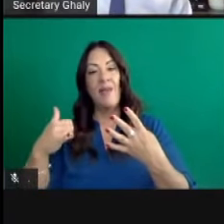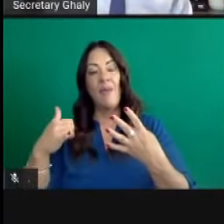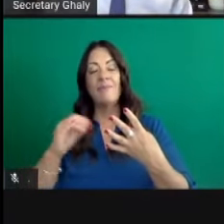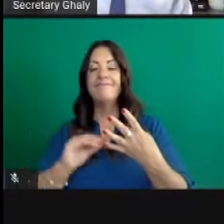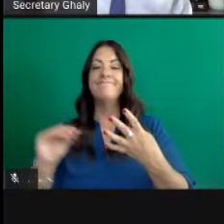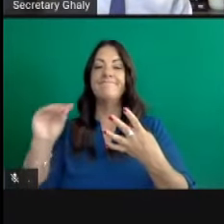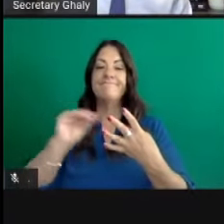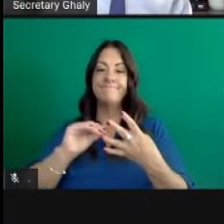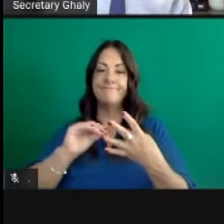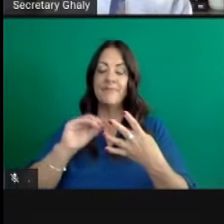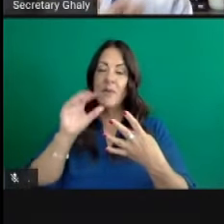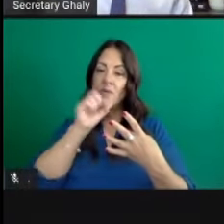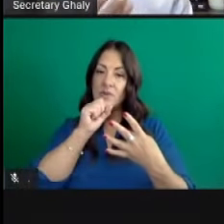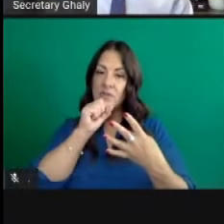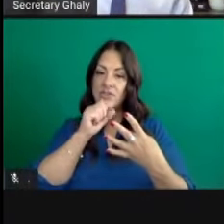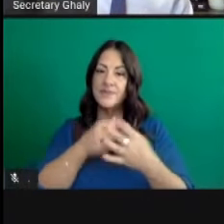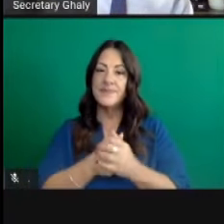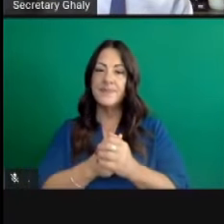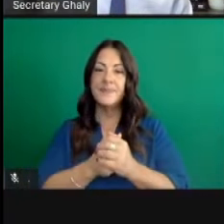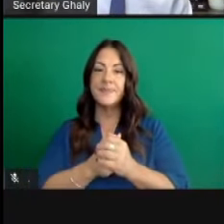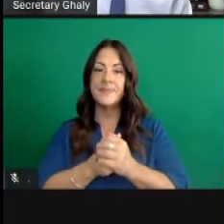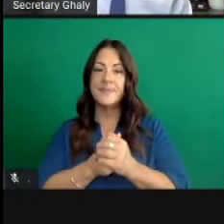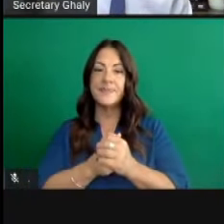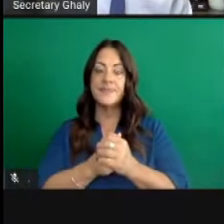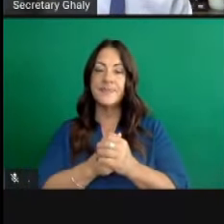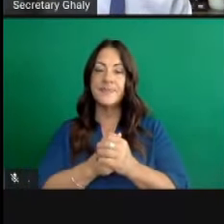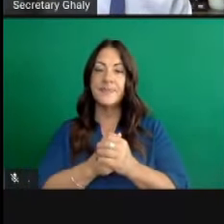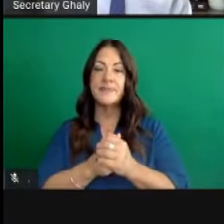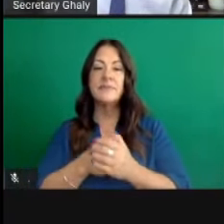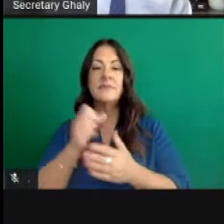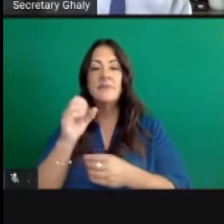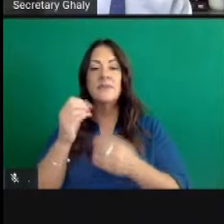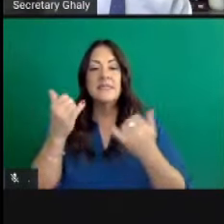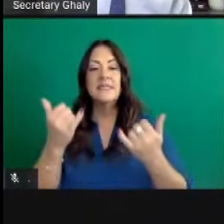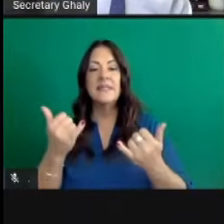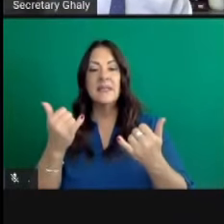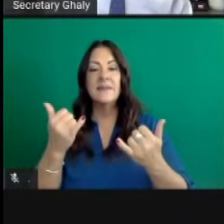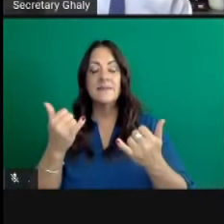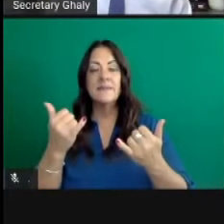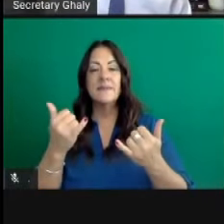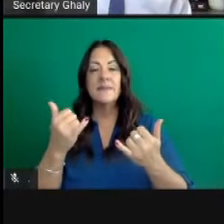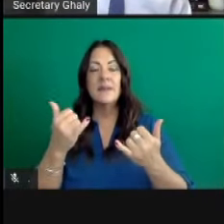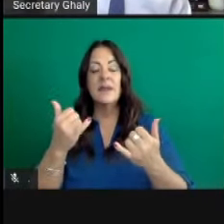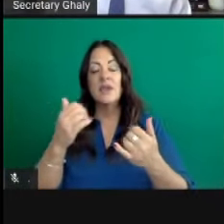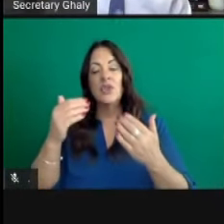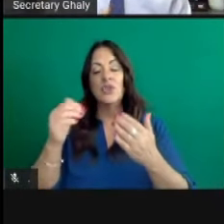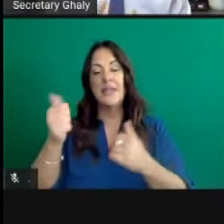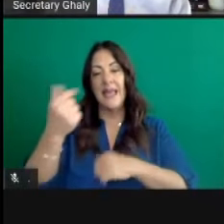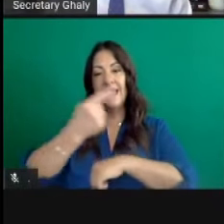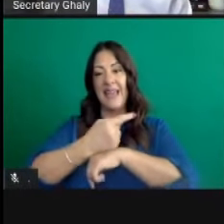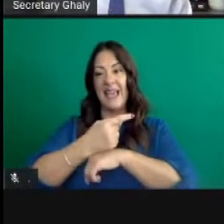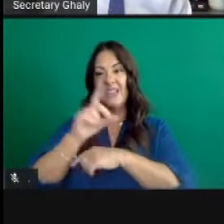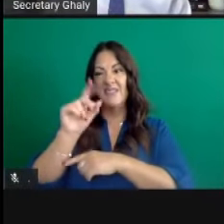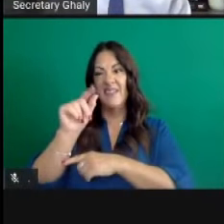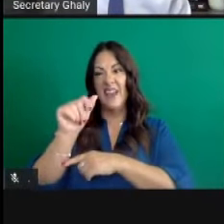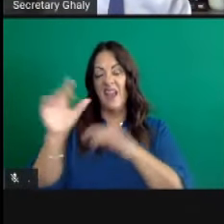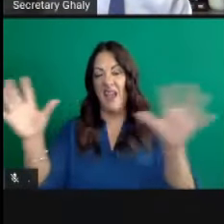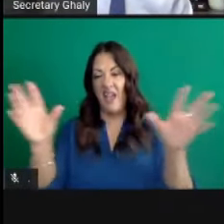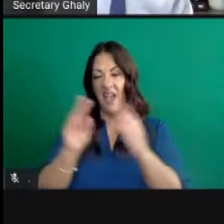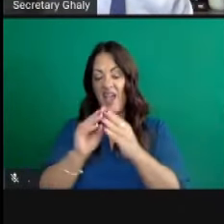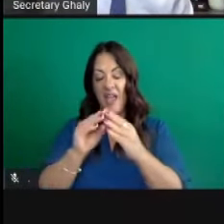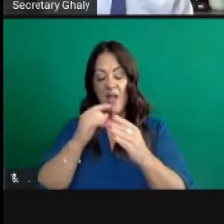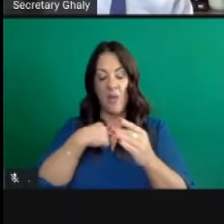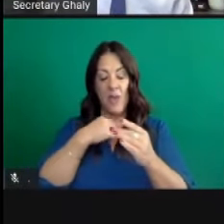watching the data stabilize in the short run, looking at their most recent 10 days of data, and felt at that time that Shasta